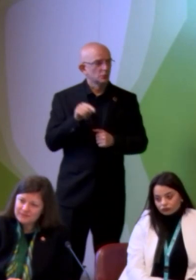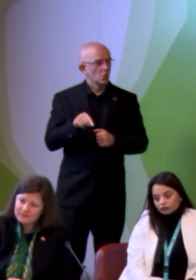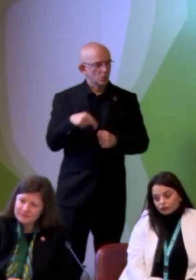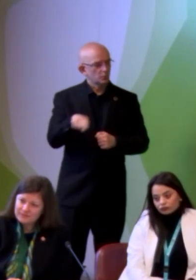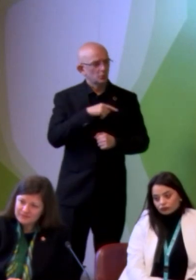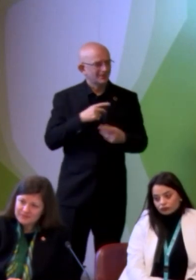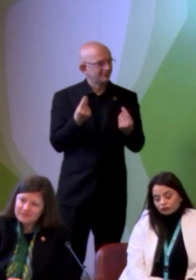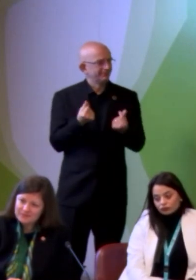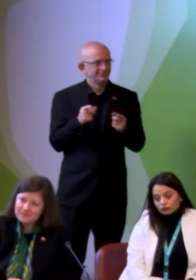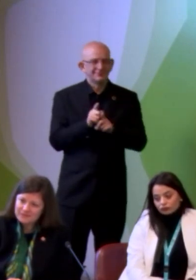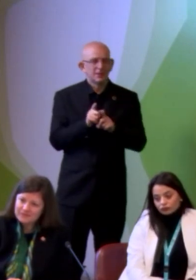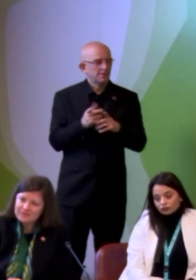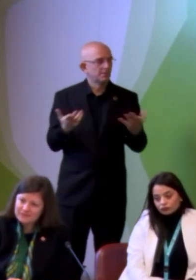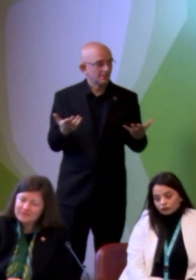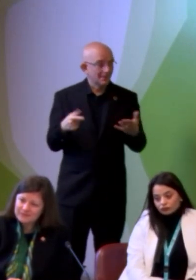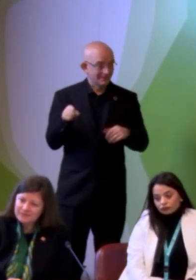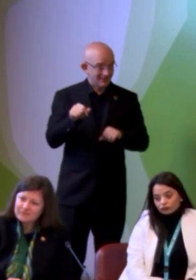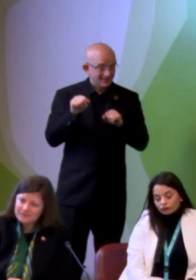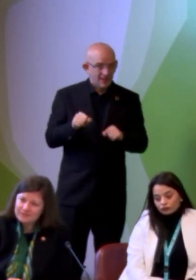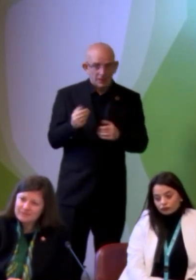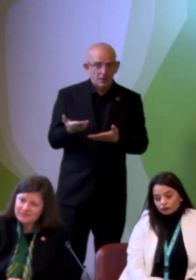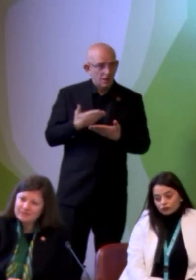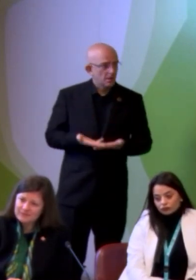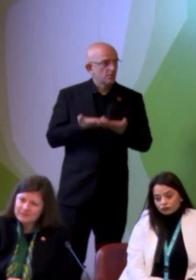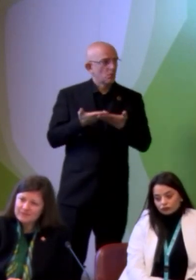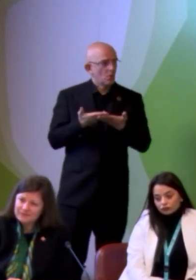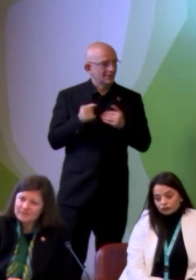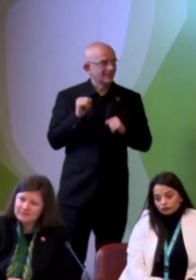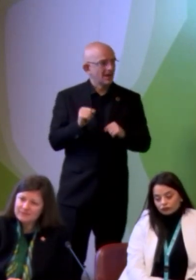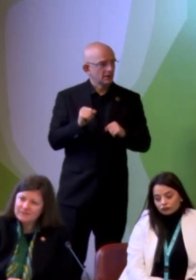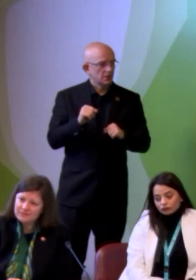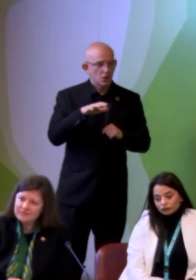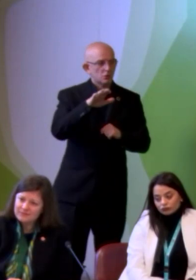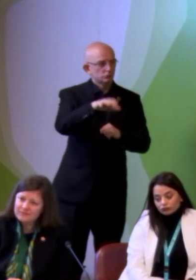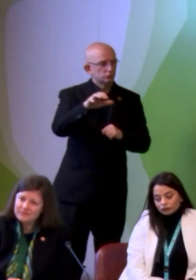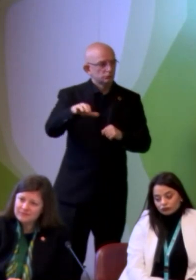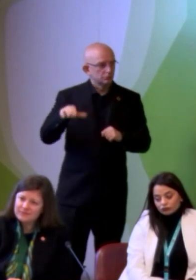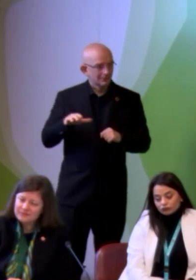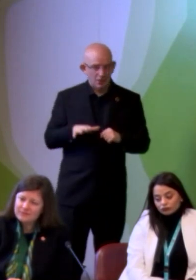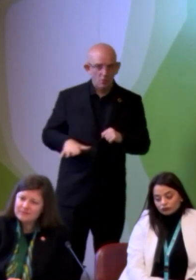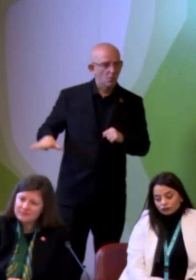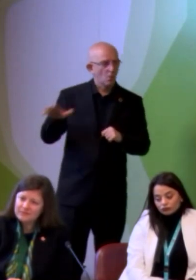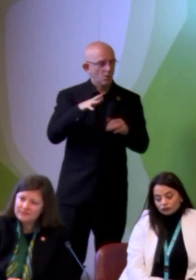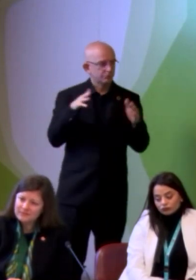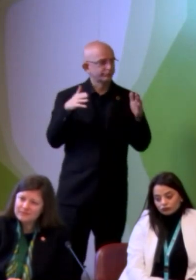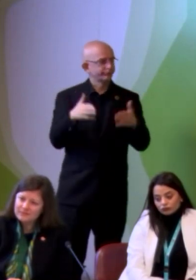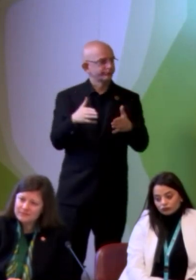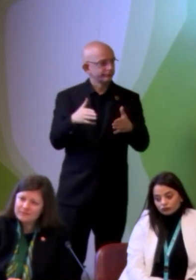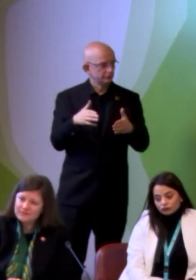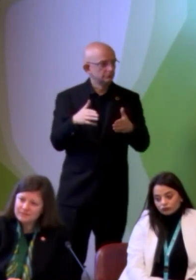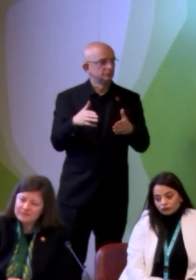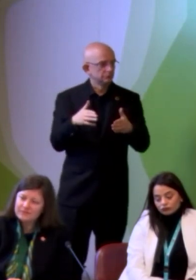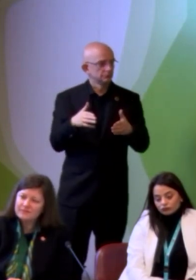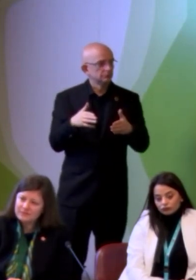at least the resource centers in each part of the country where we can get these children who